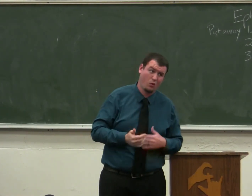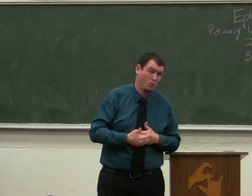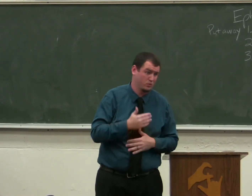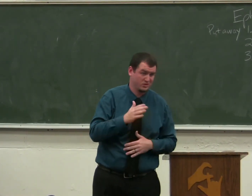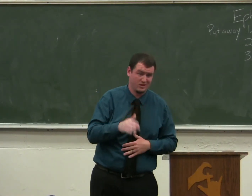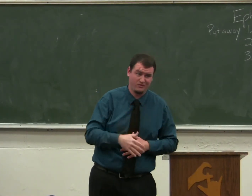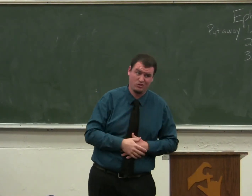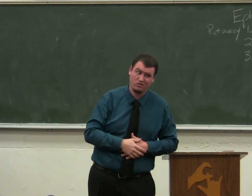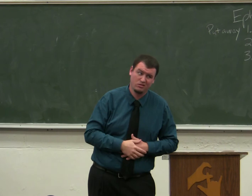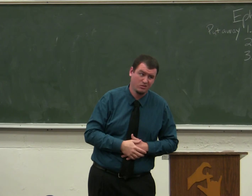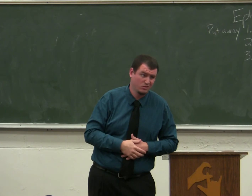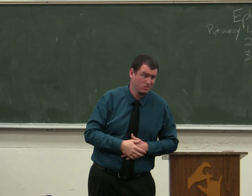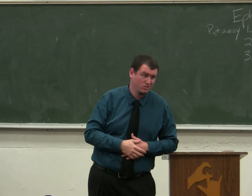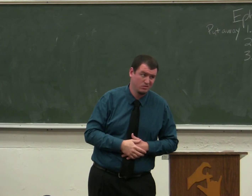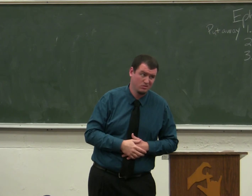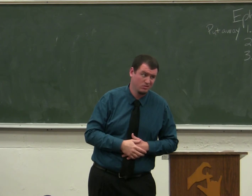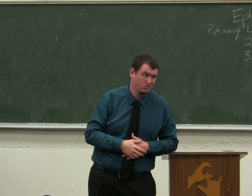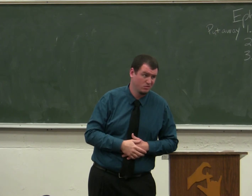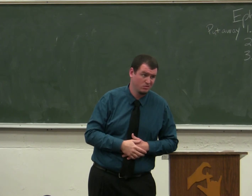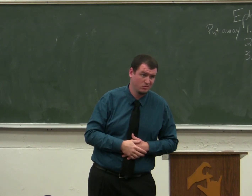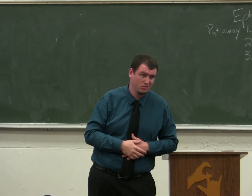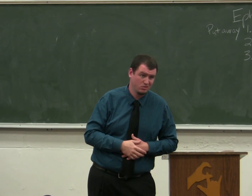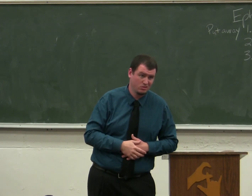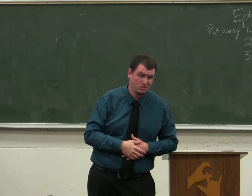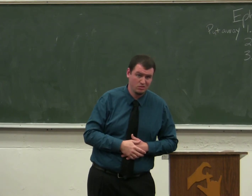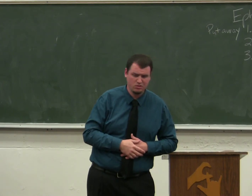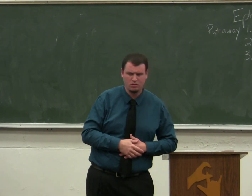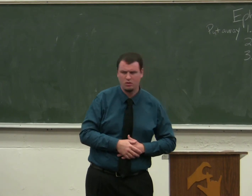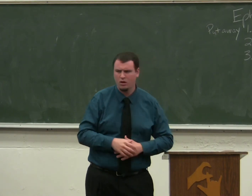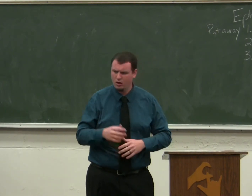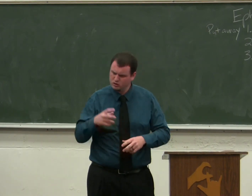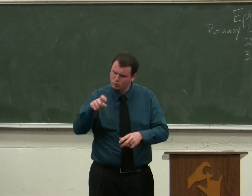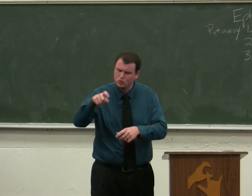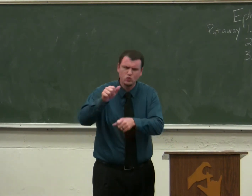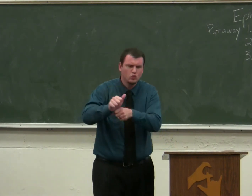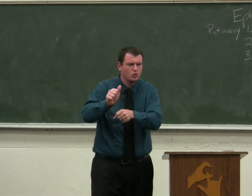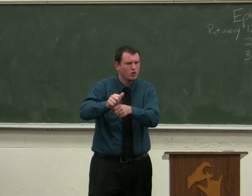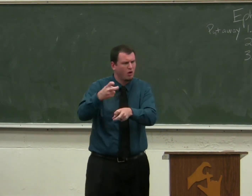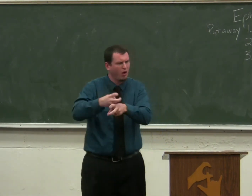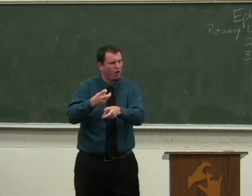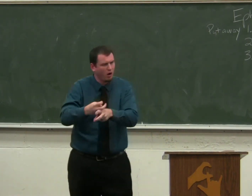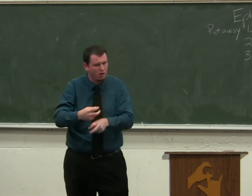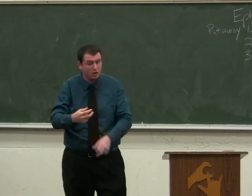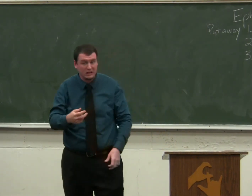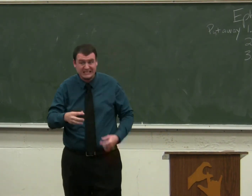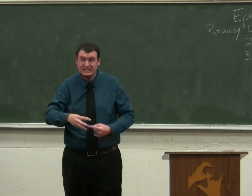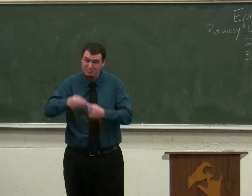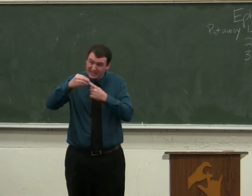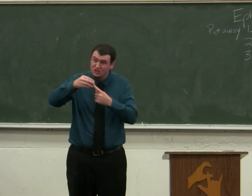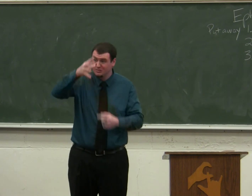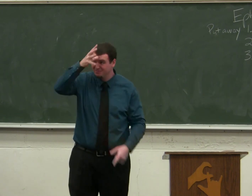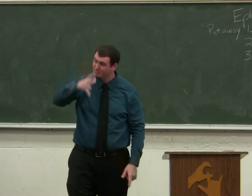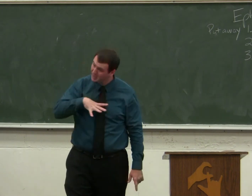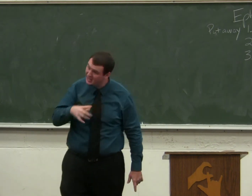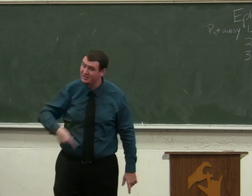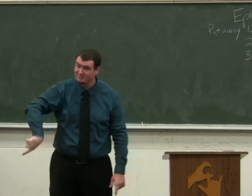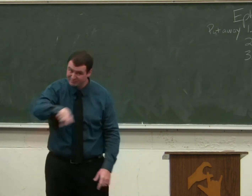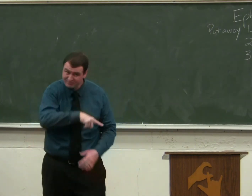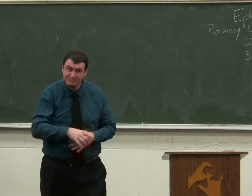I don't think, oh, I'm just lazy. I almost never think that. We gotta work hard, especially.